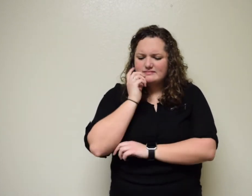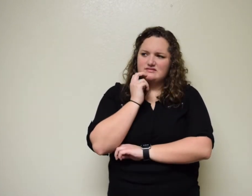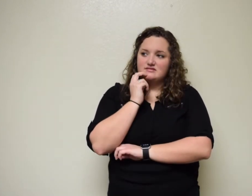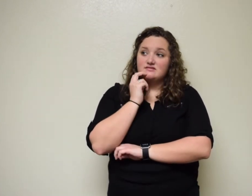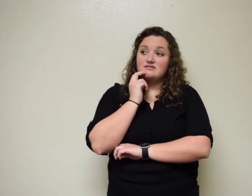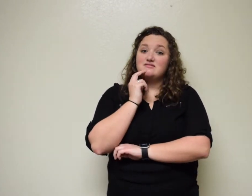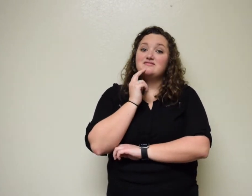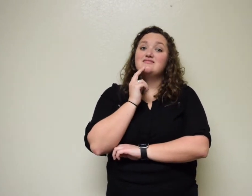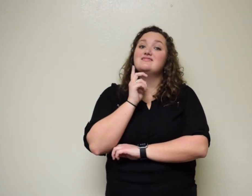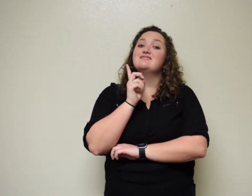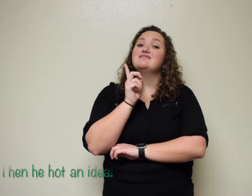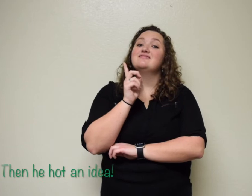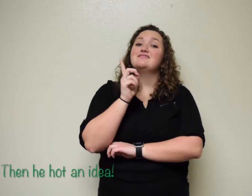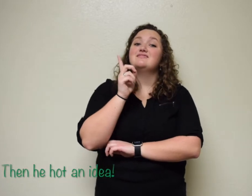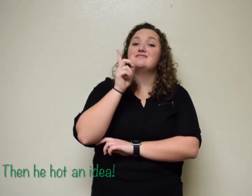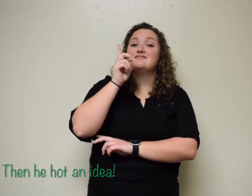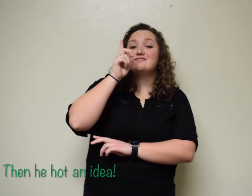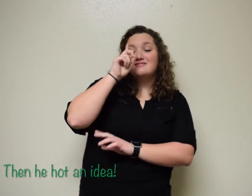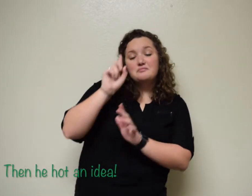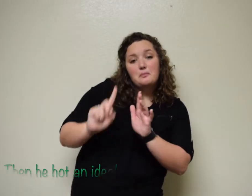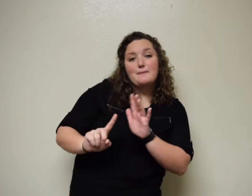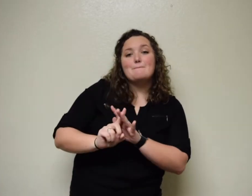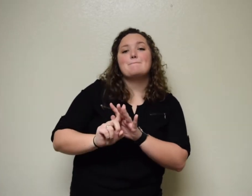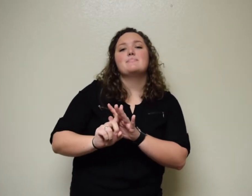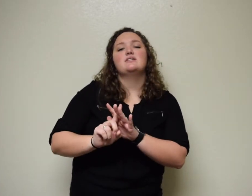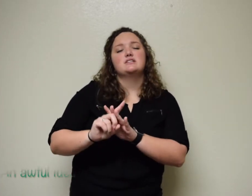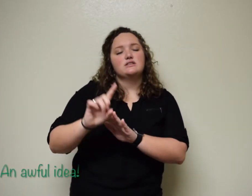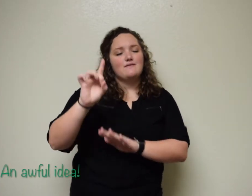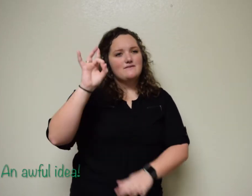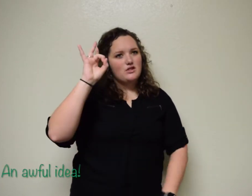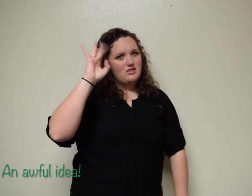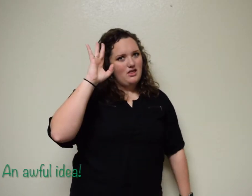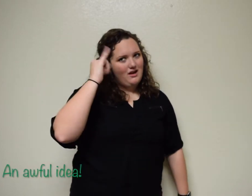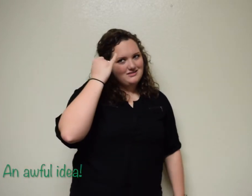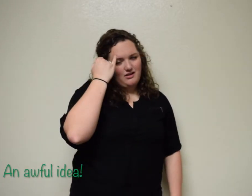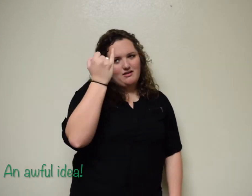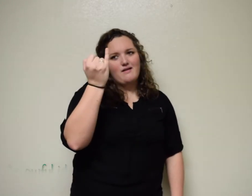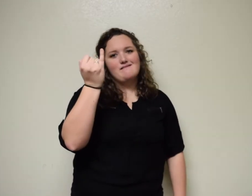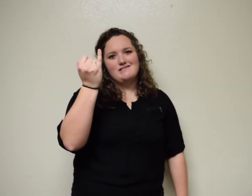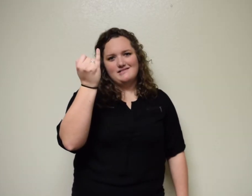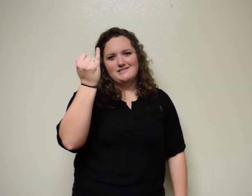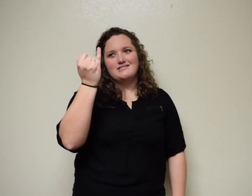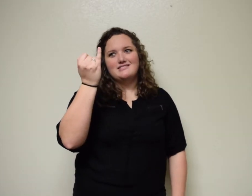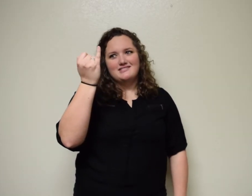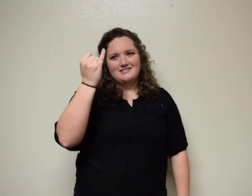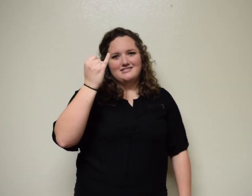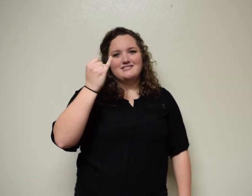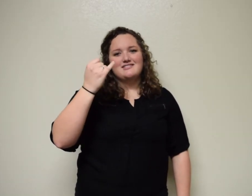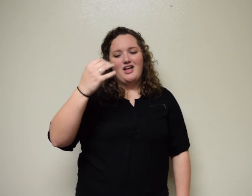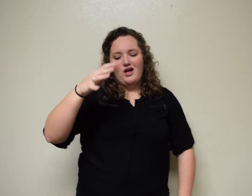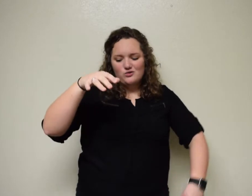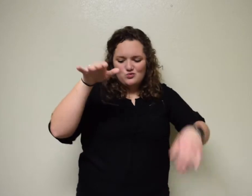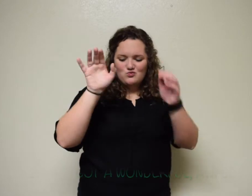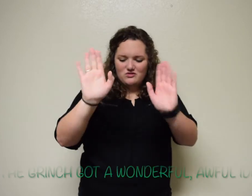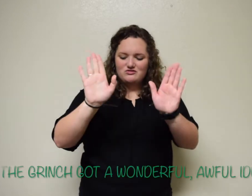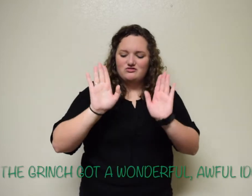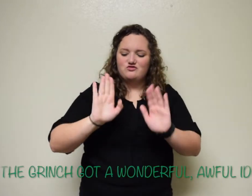Then he got an idea. An awful idea. The Grinch got a wonderful,